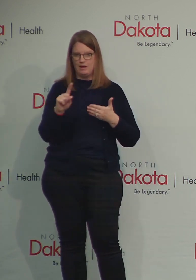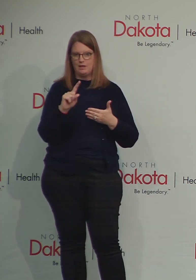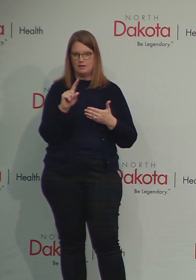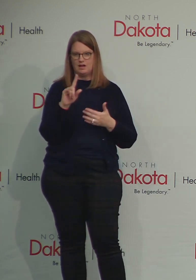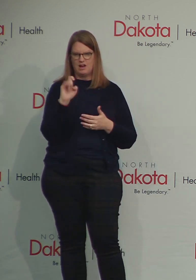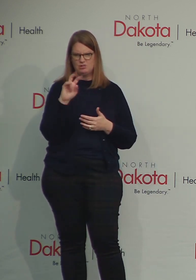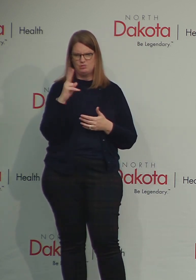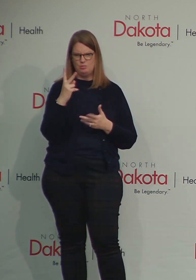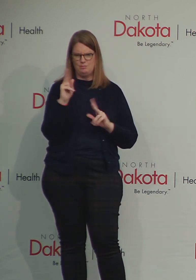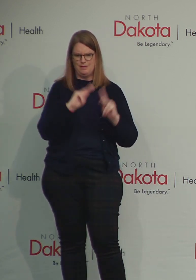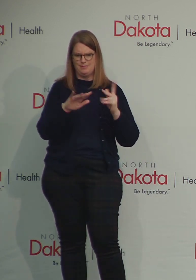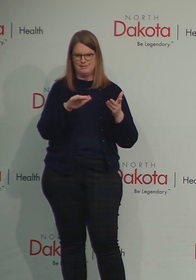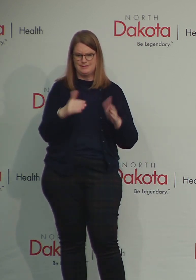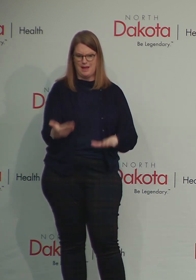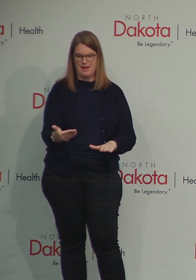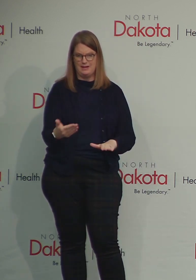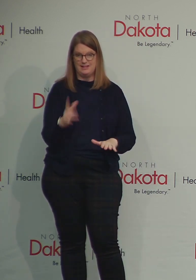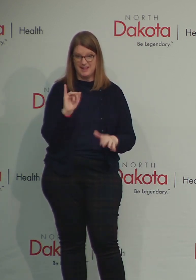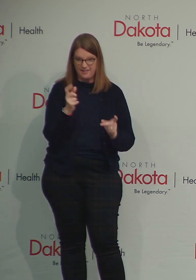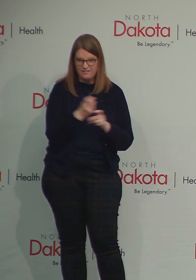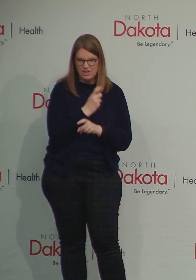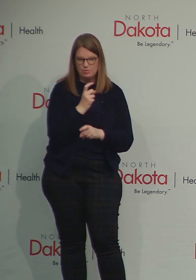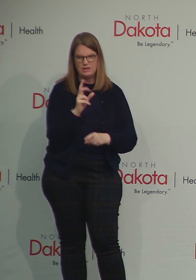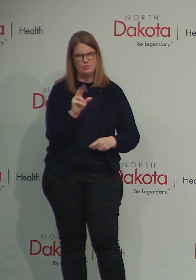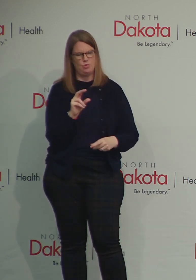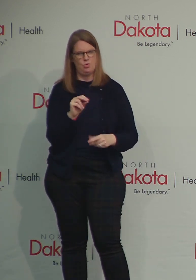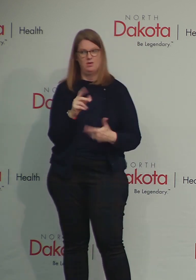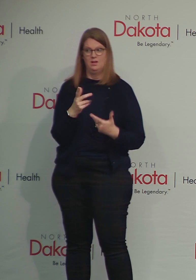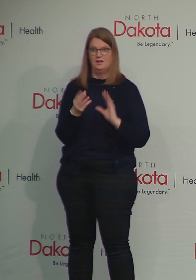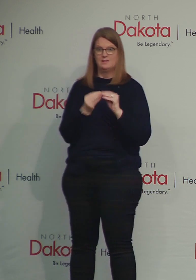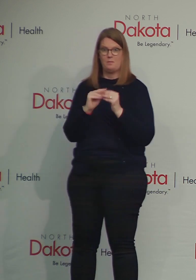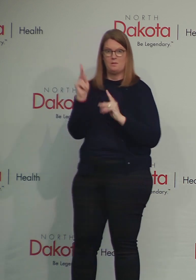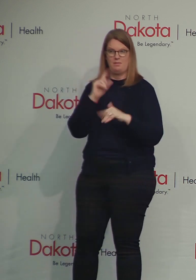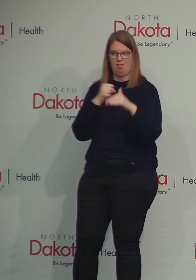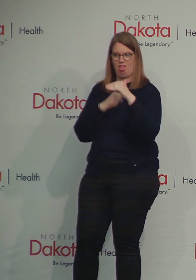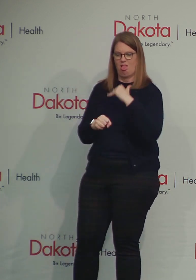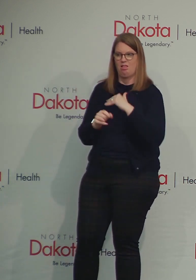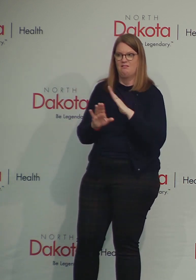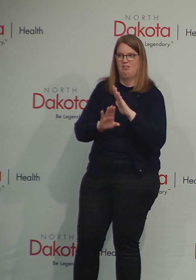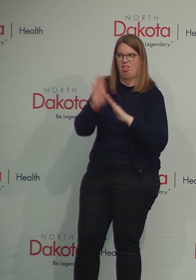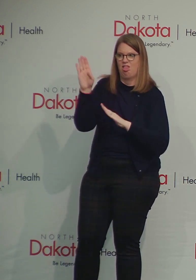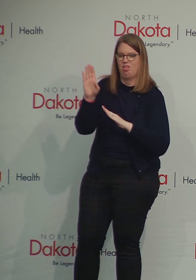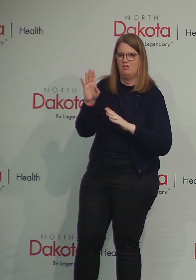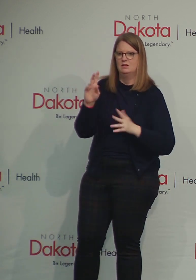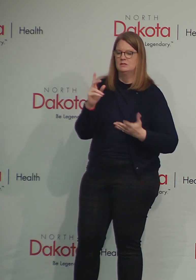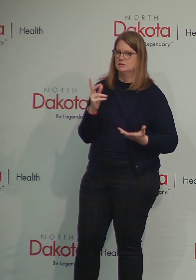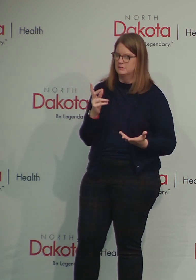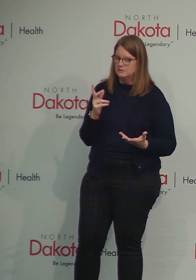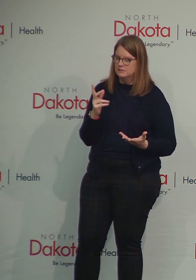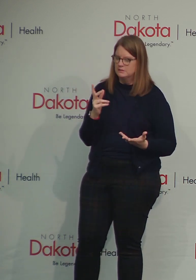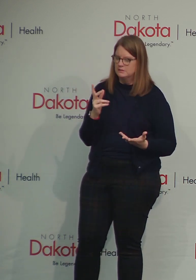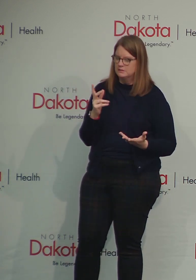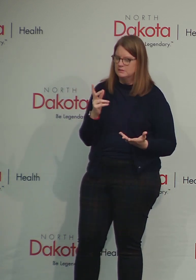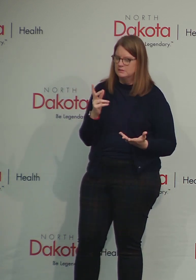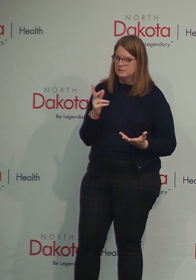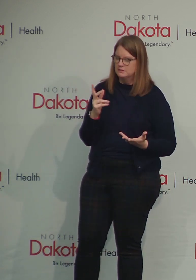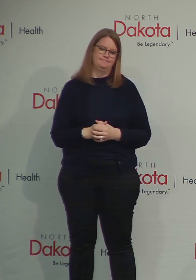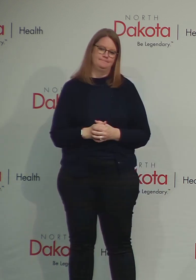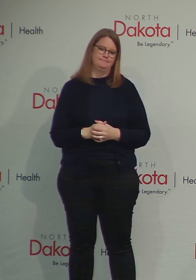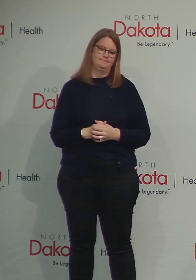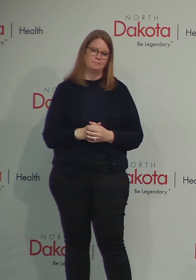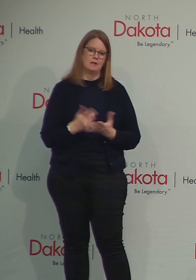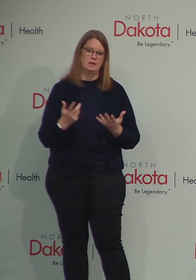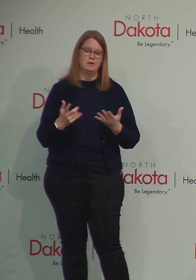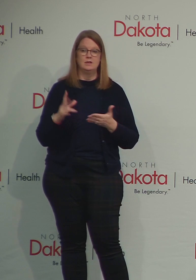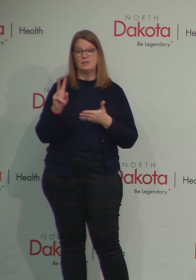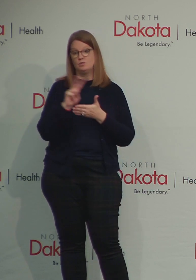and hospitalizations are still too high. But it's a victory because it likely means they're going to have lower hospitalizations